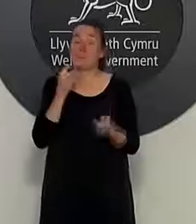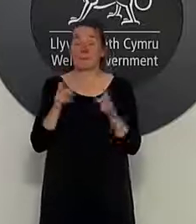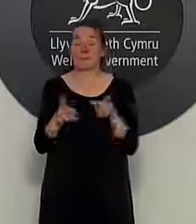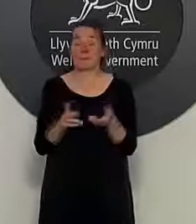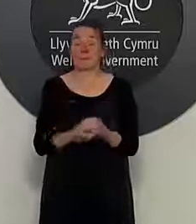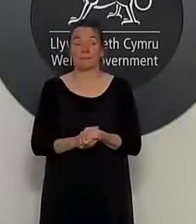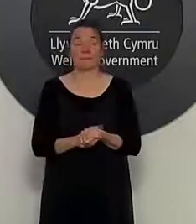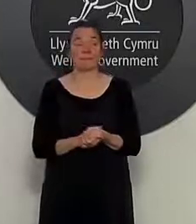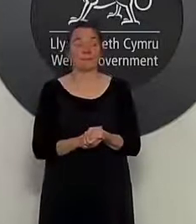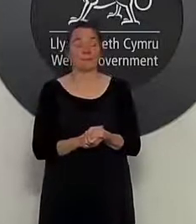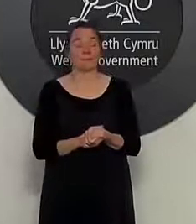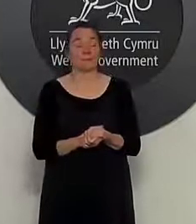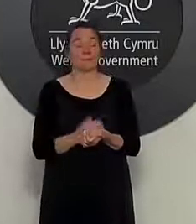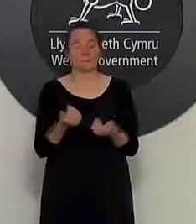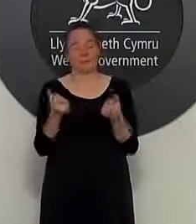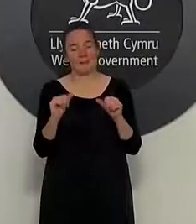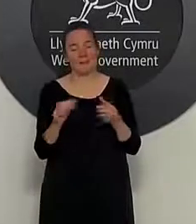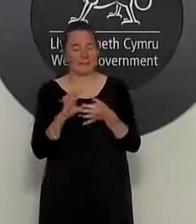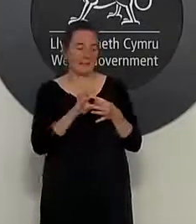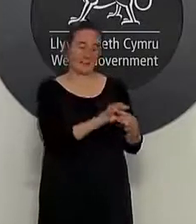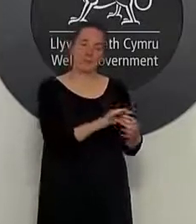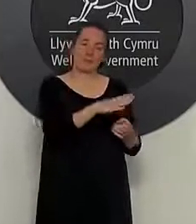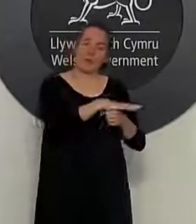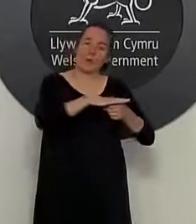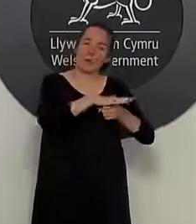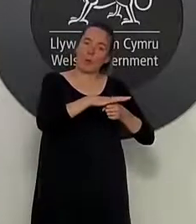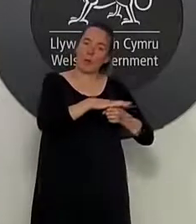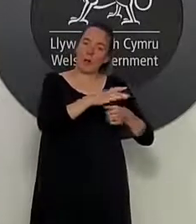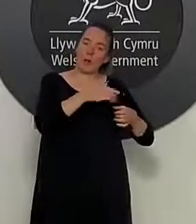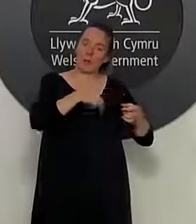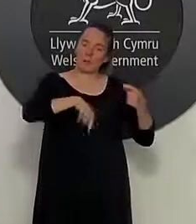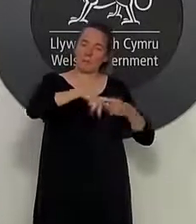And I think the constituency link issue is very much